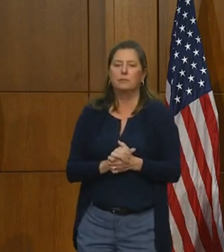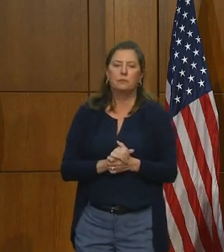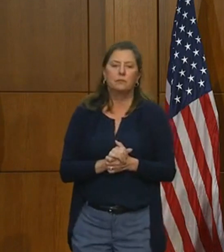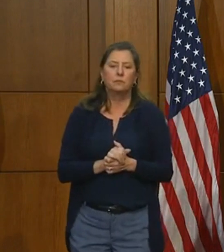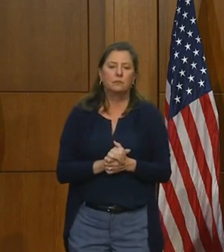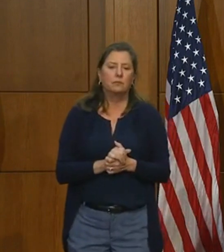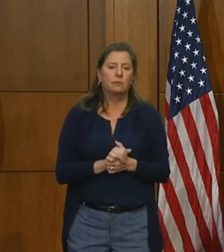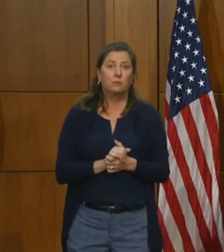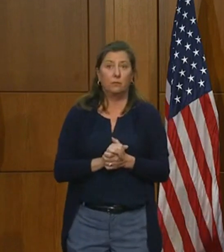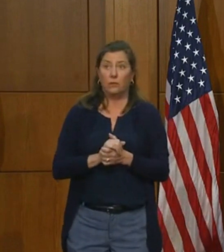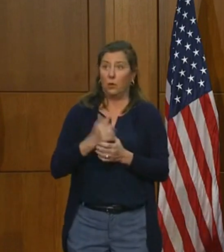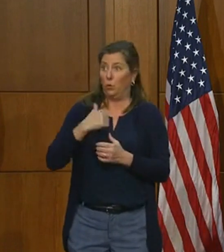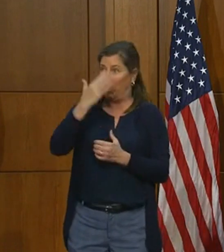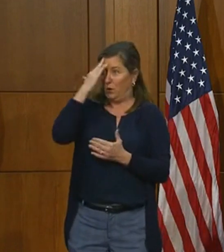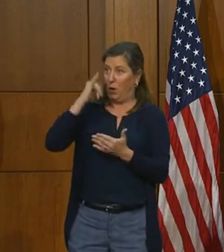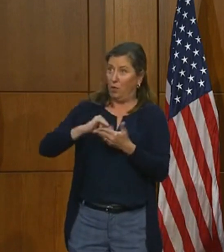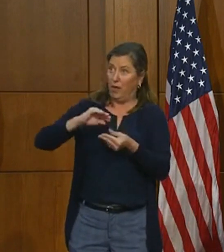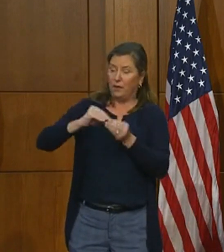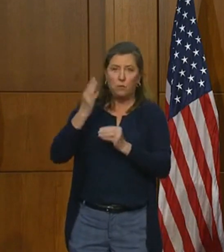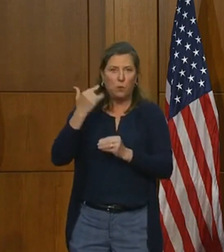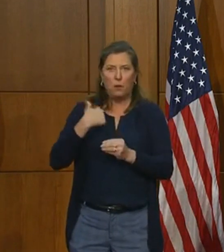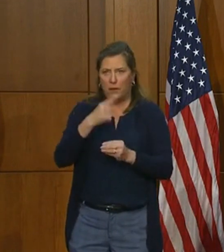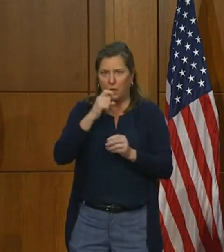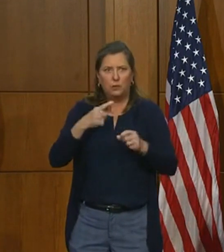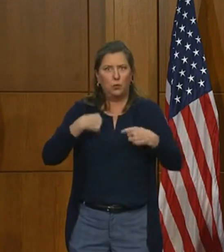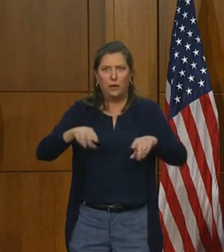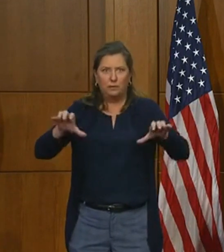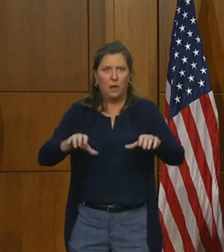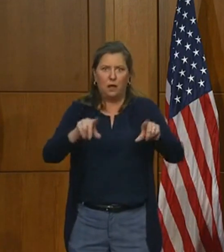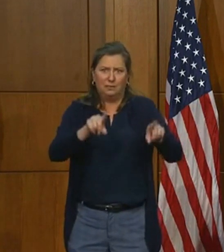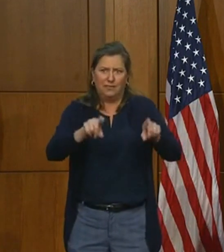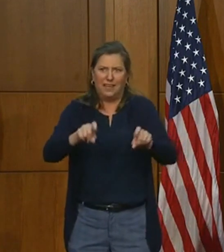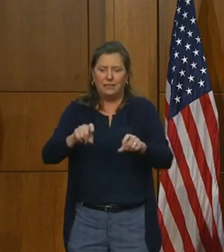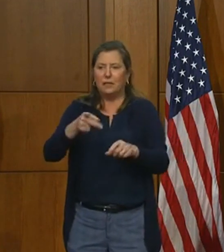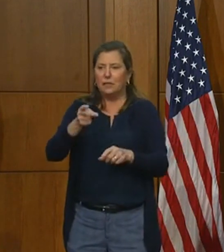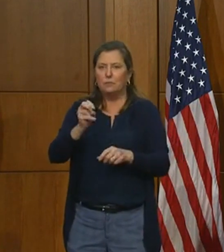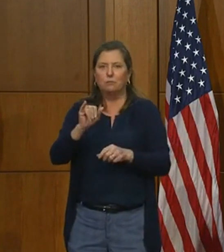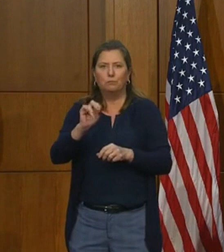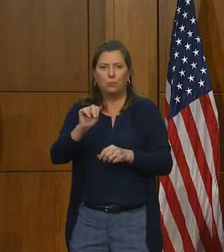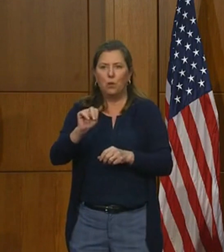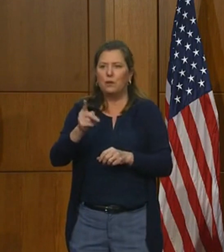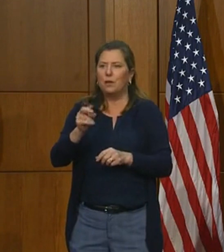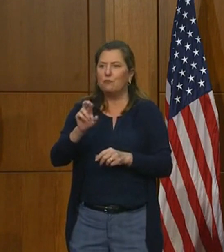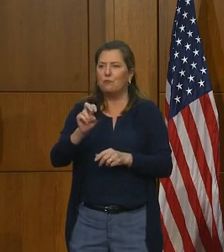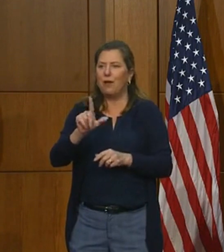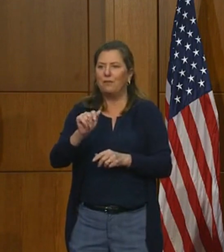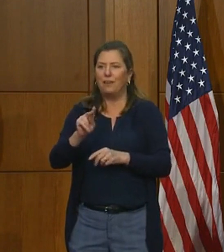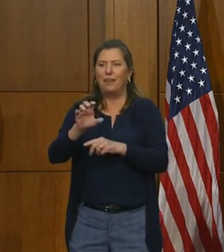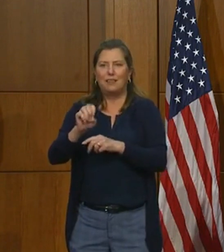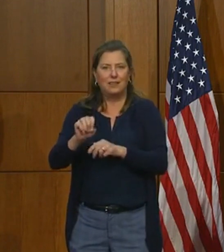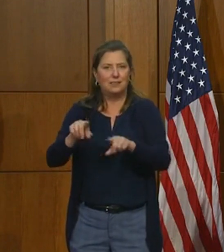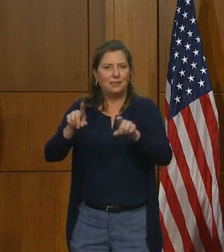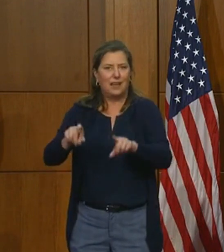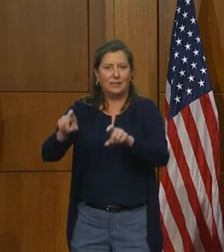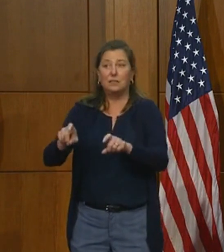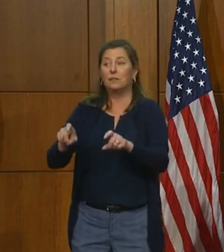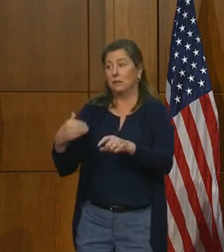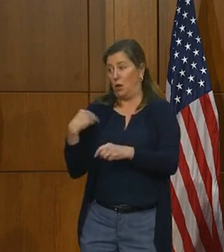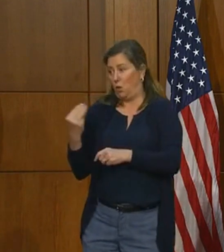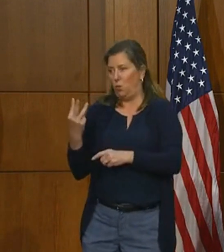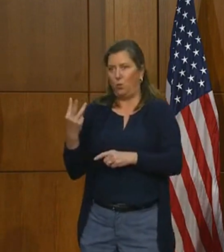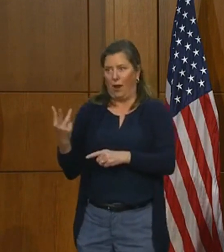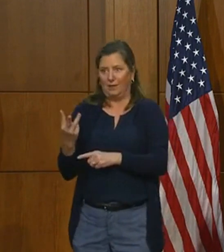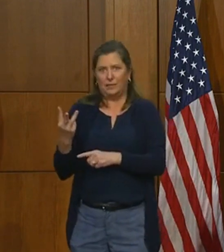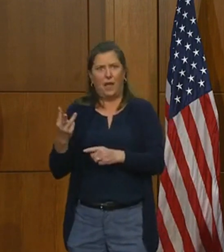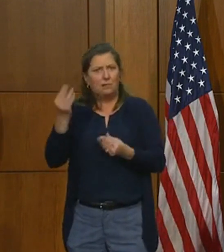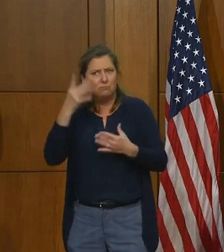210. Is because we've conducted point prevalence testing. And as I mentioned Wednesday, we are so